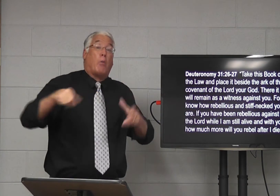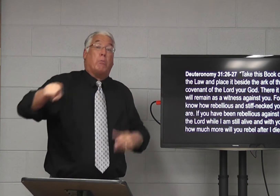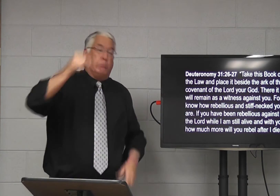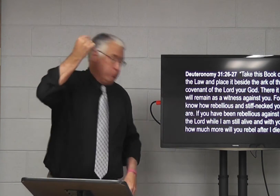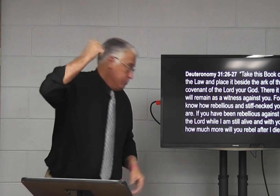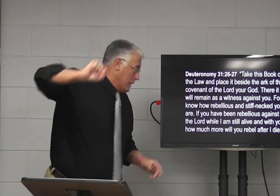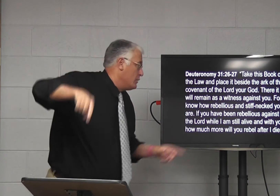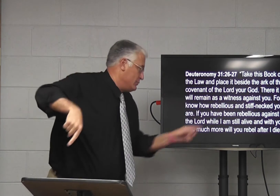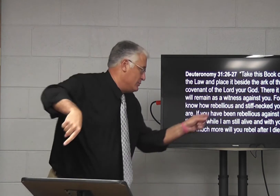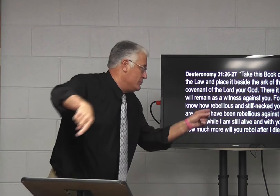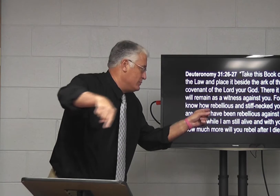how rebellious